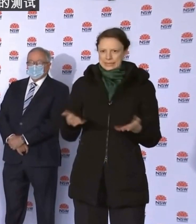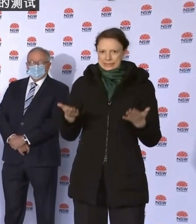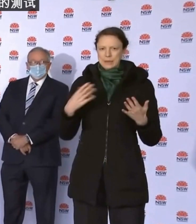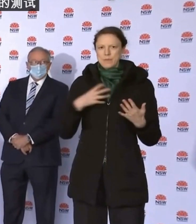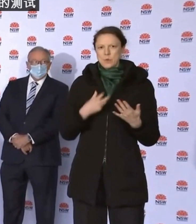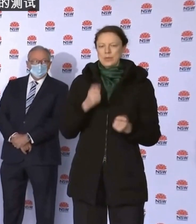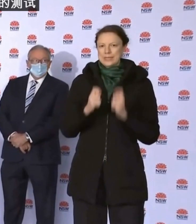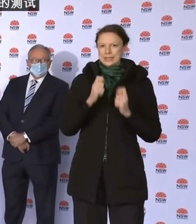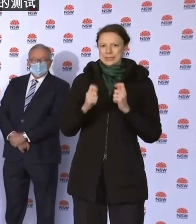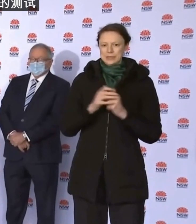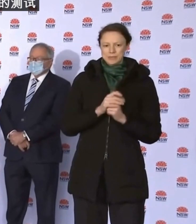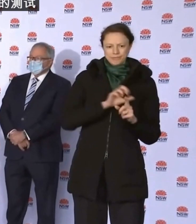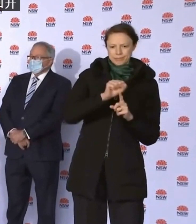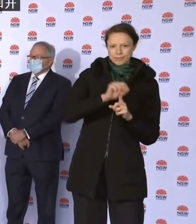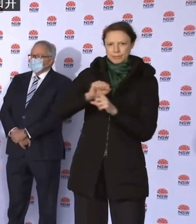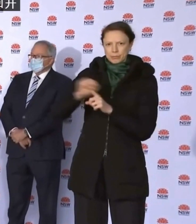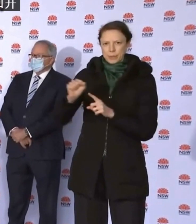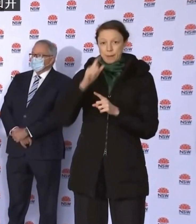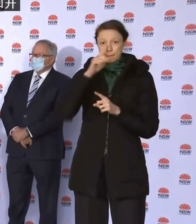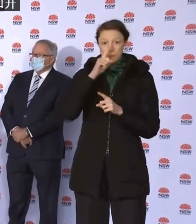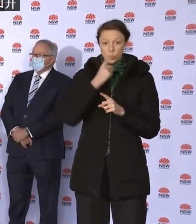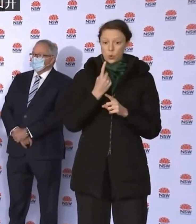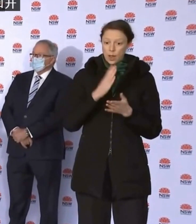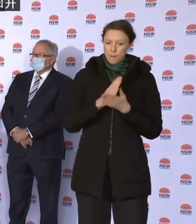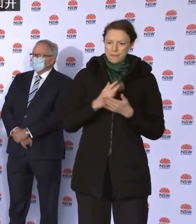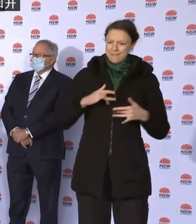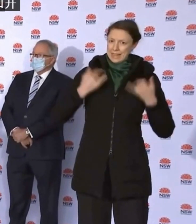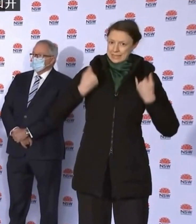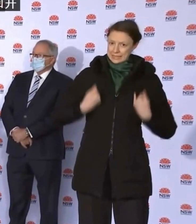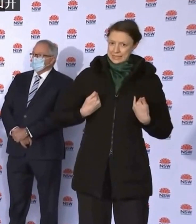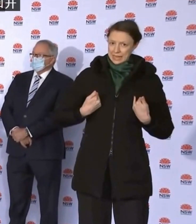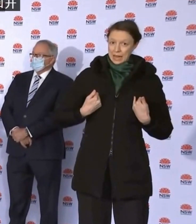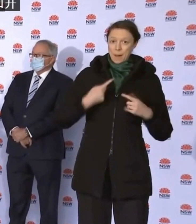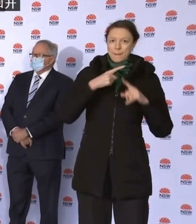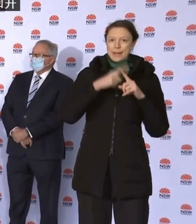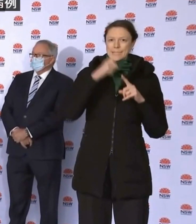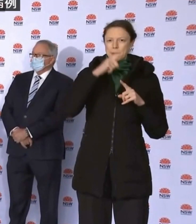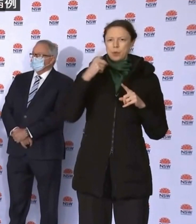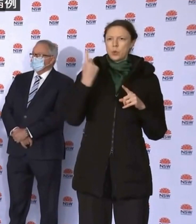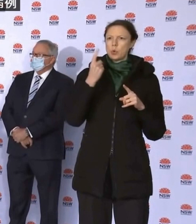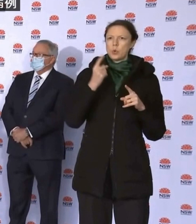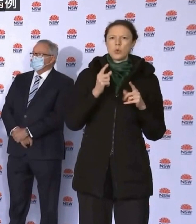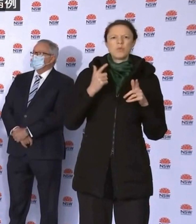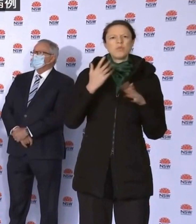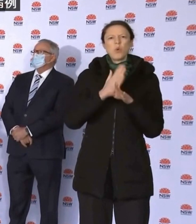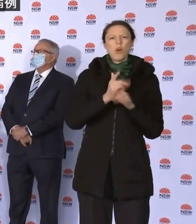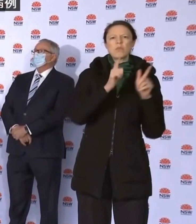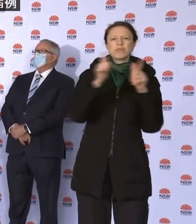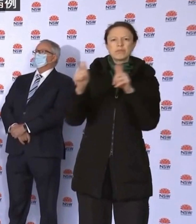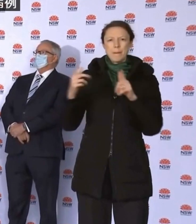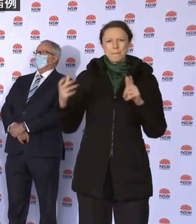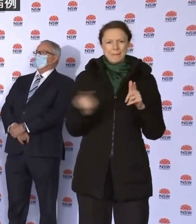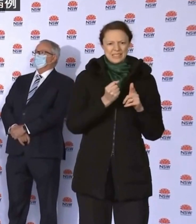symptoms, but through the testing we're doing of people working and going out of the area has picked up a number of cases for people who